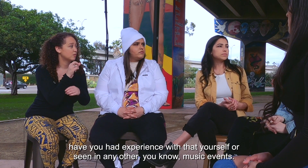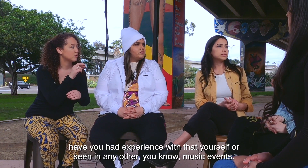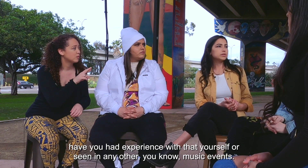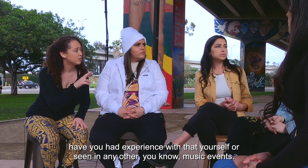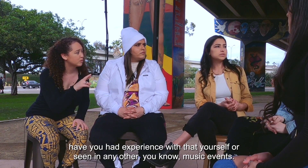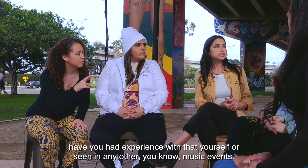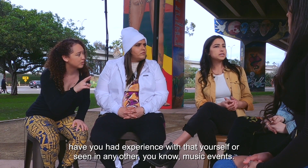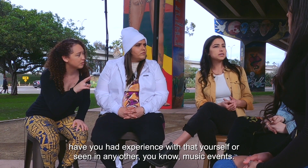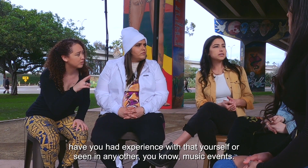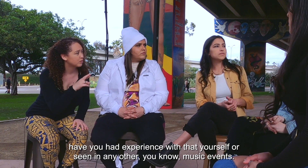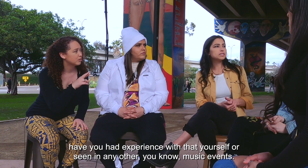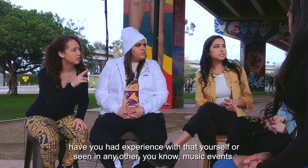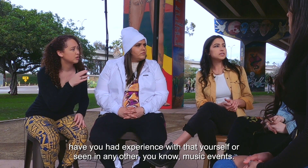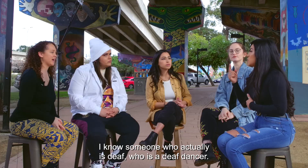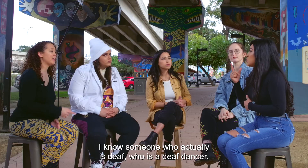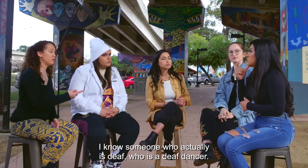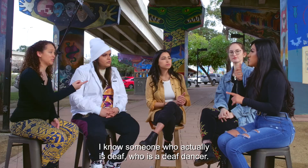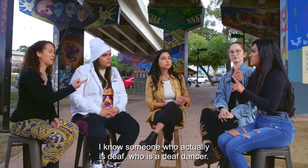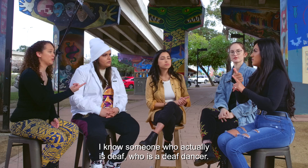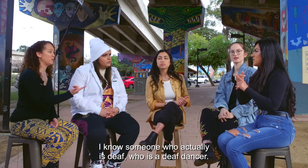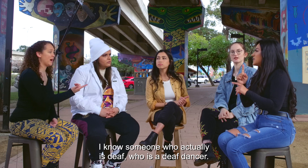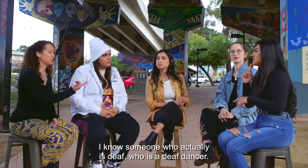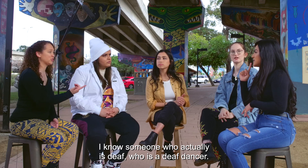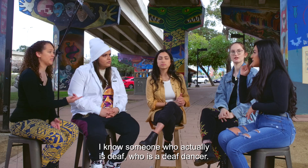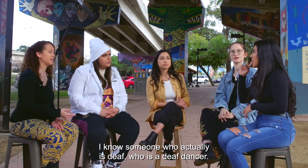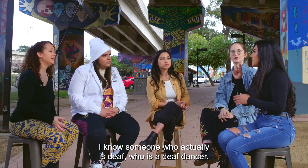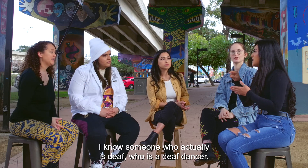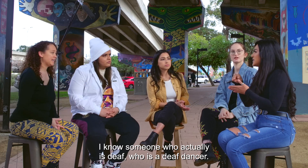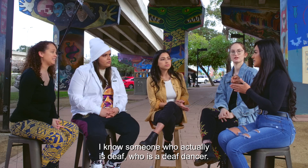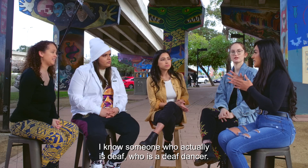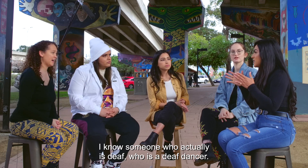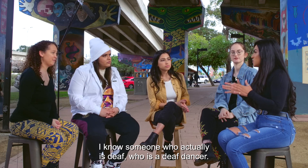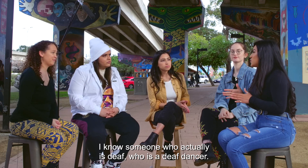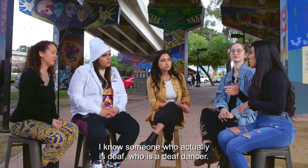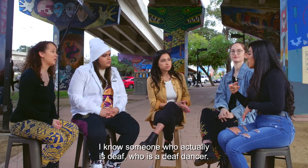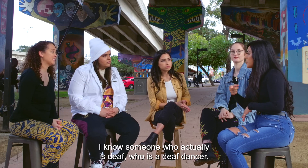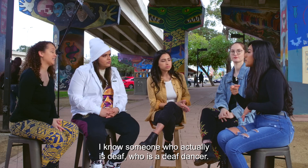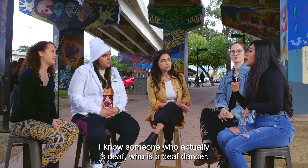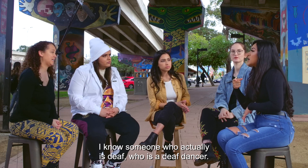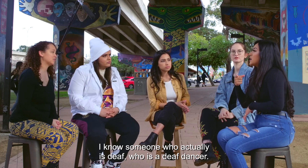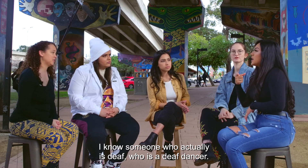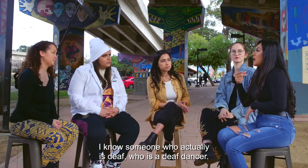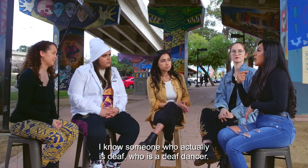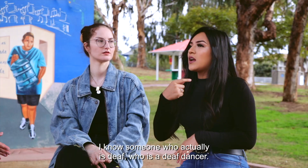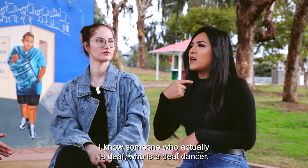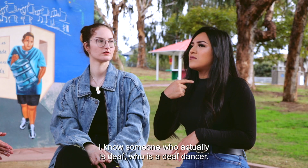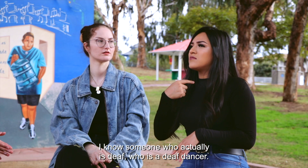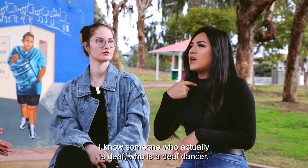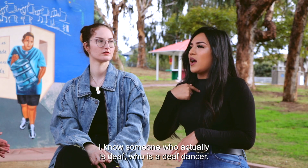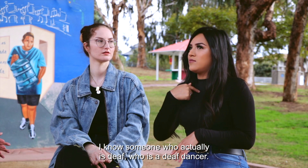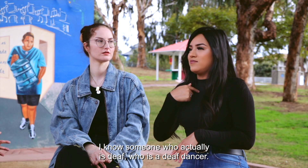other music events? I know someone who actually is deaf, who is a deaf dancer,